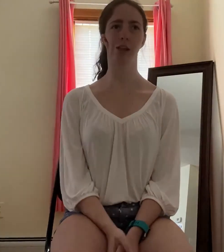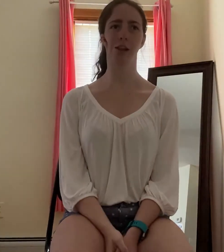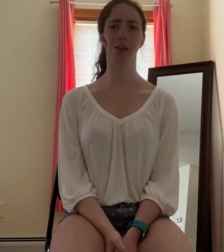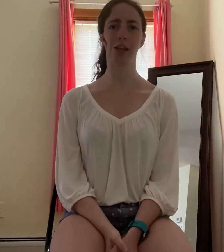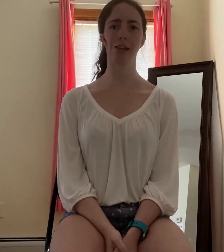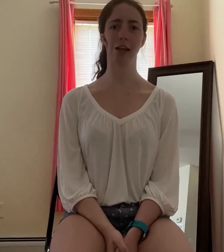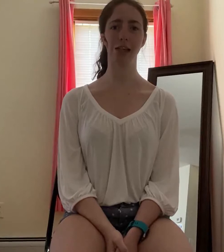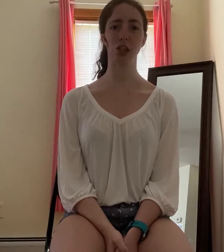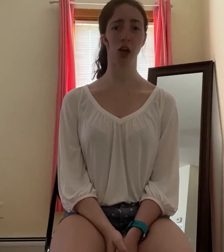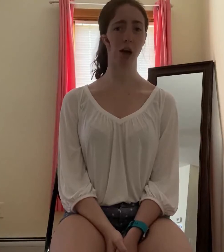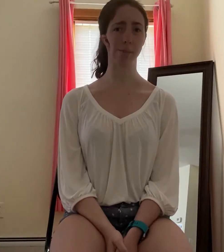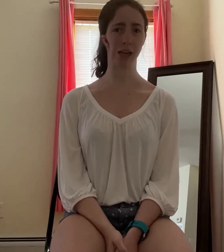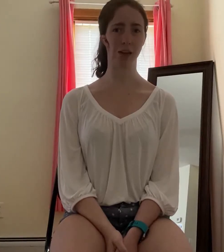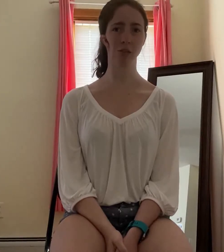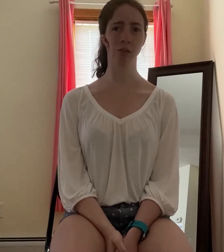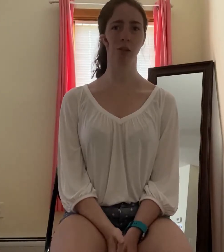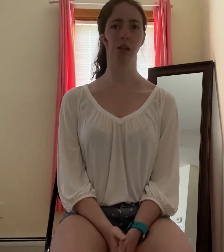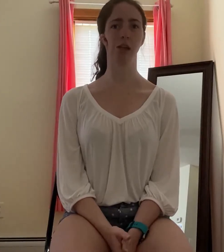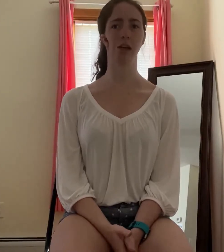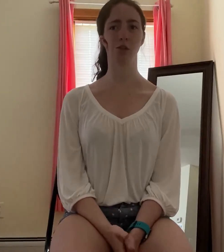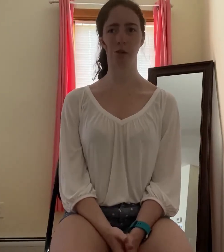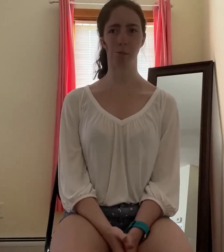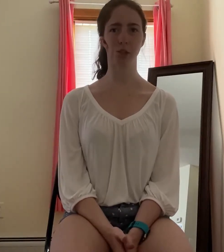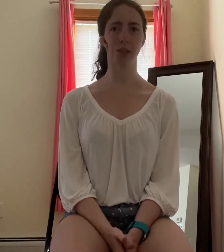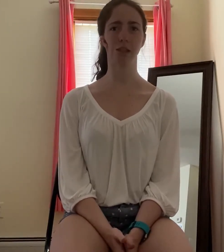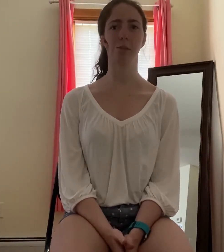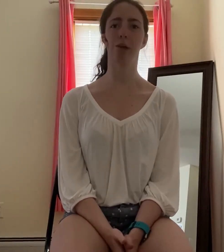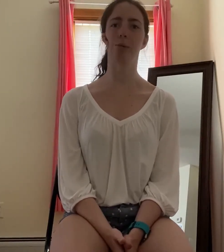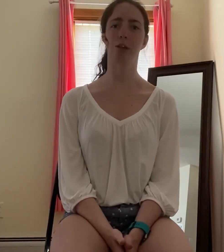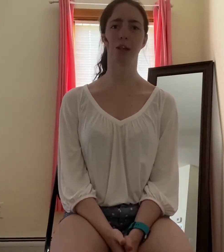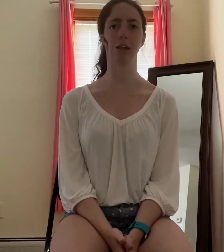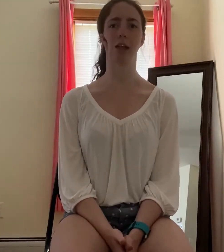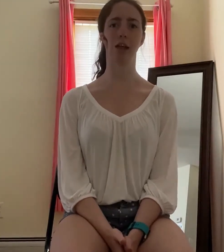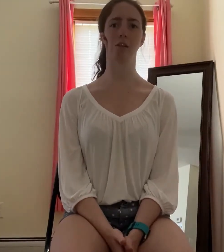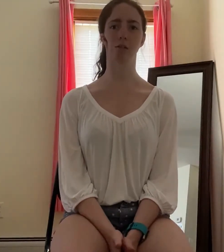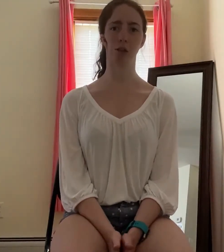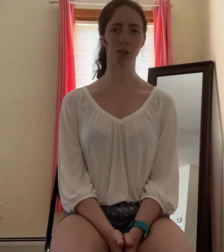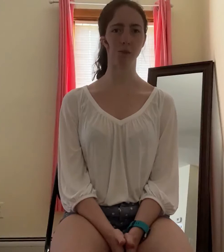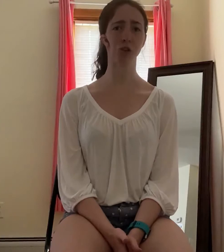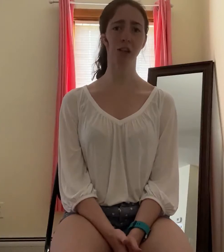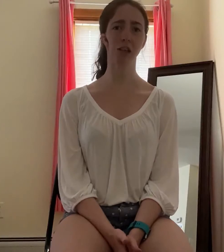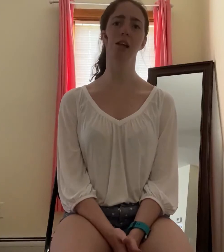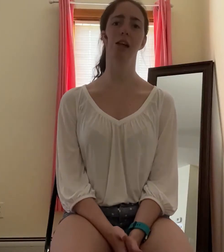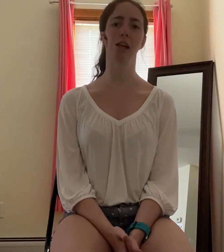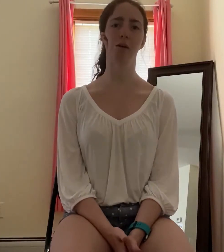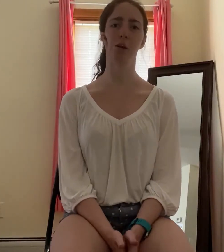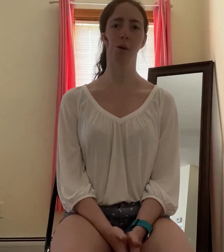The next sign is calm down. In any sort of emergency, people are gonna get lots of adrenaline and